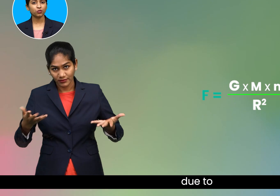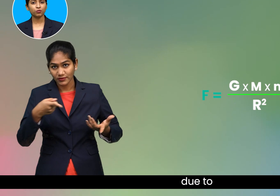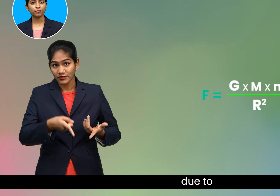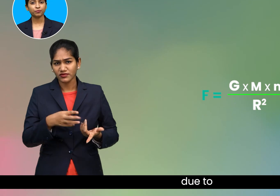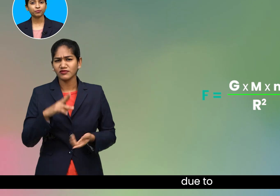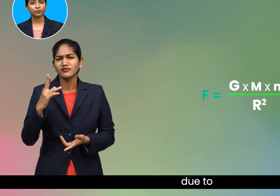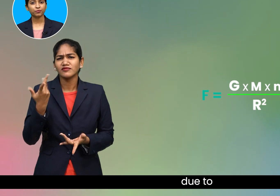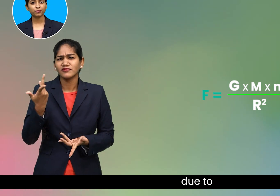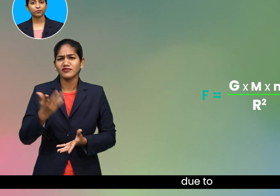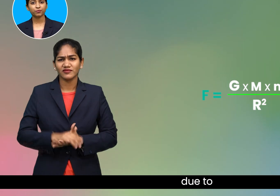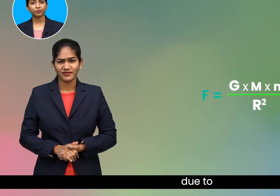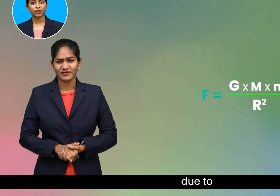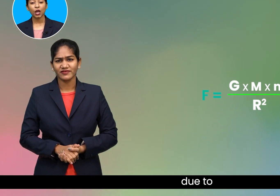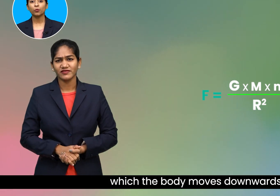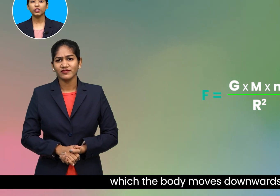due to